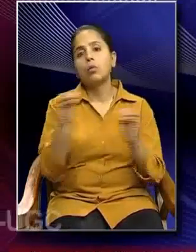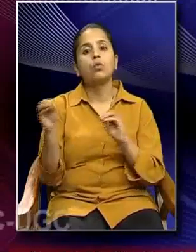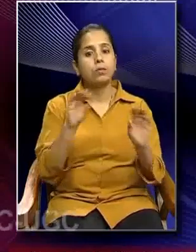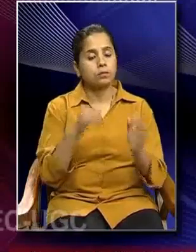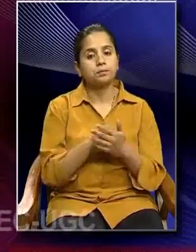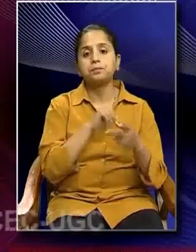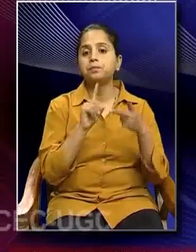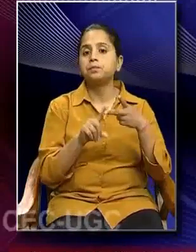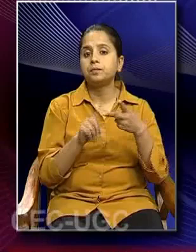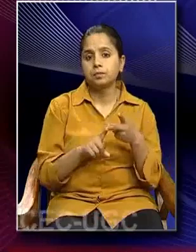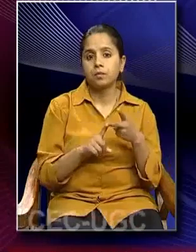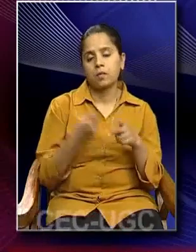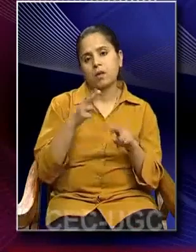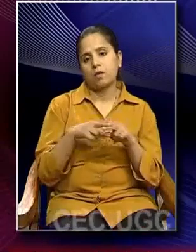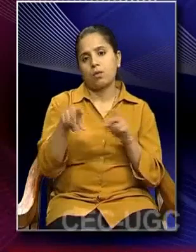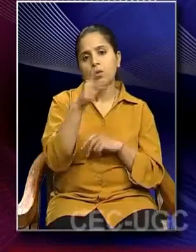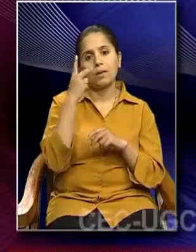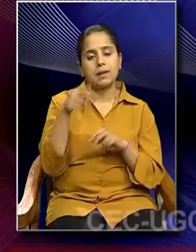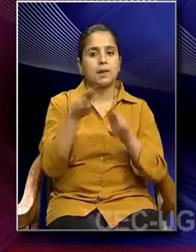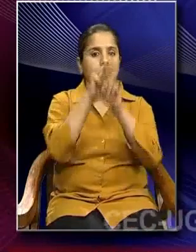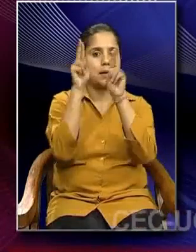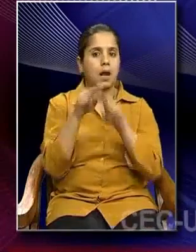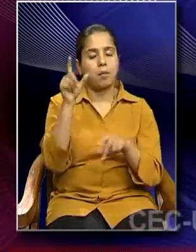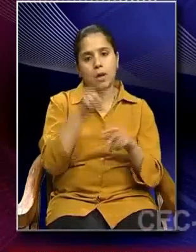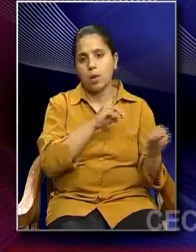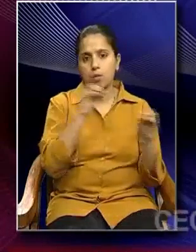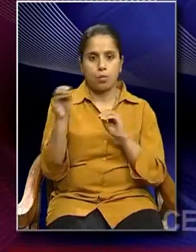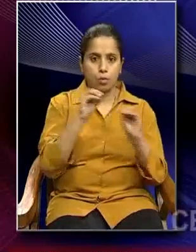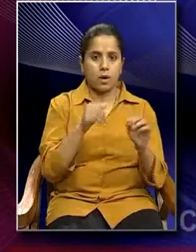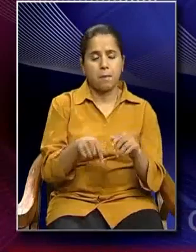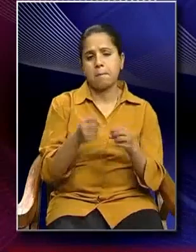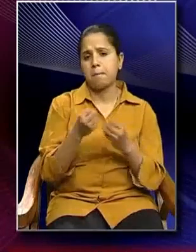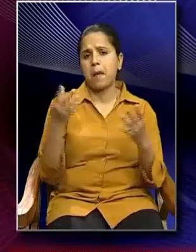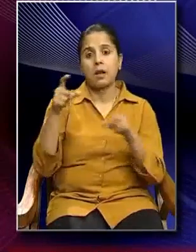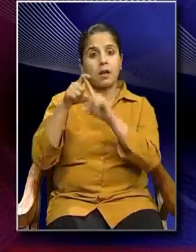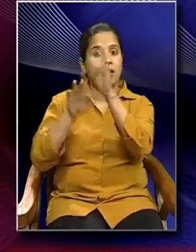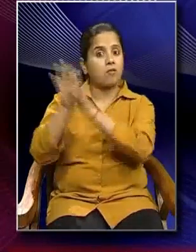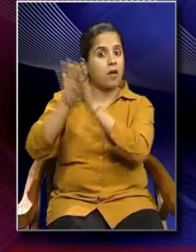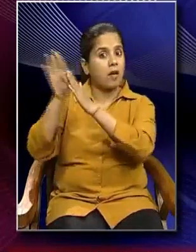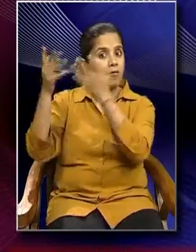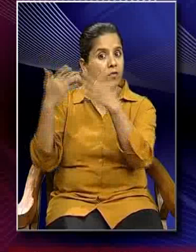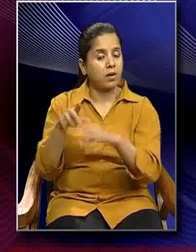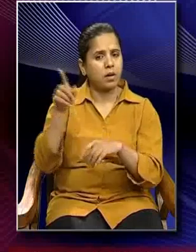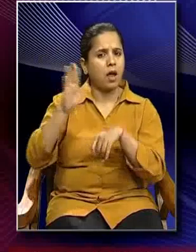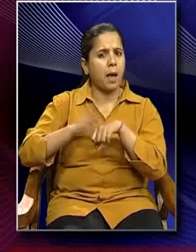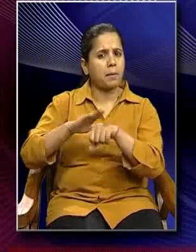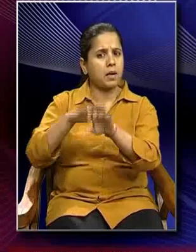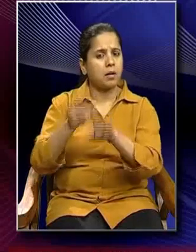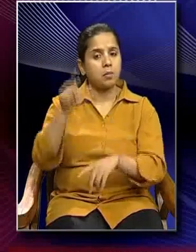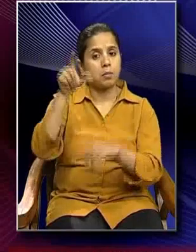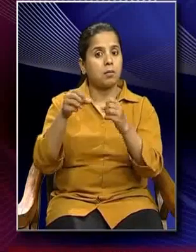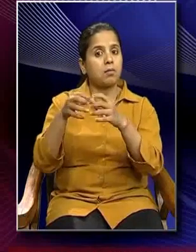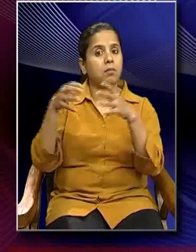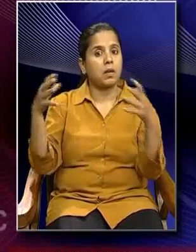And secondly, if you look at international migration, many developed nations which are experiencing